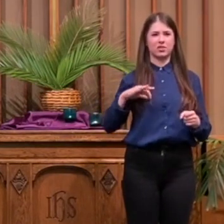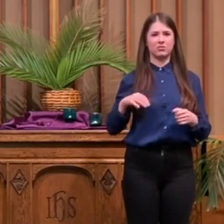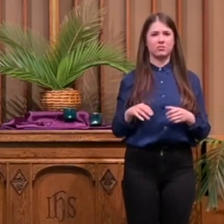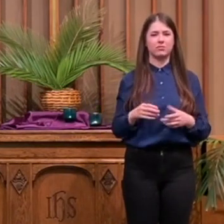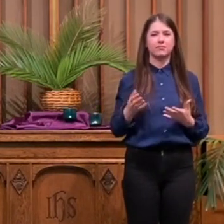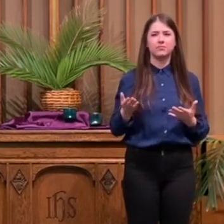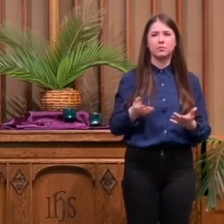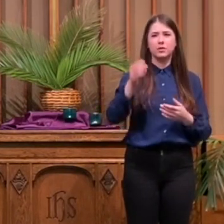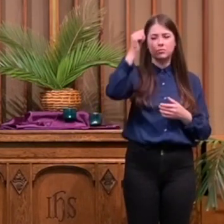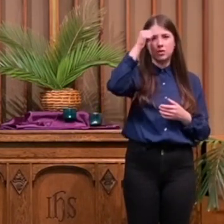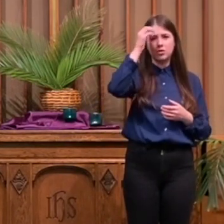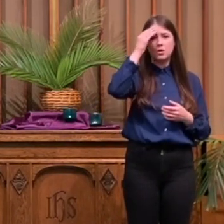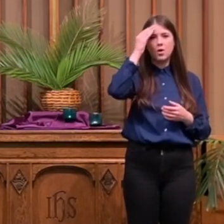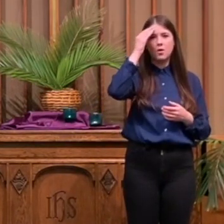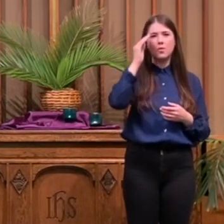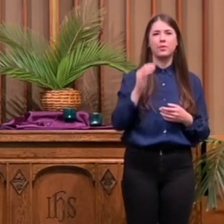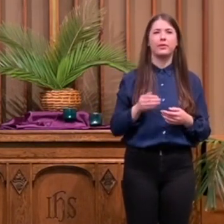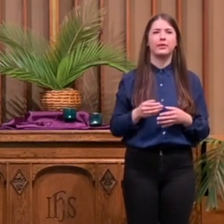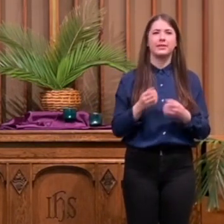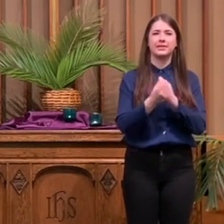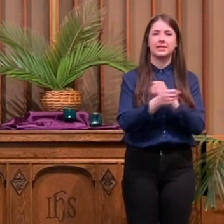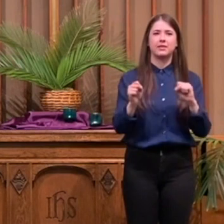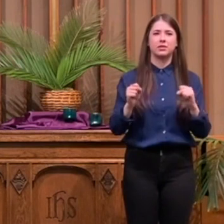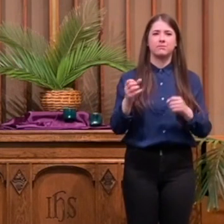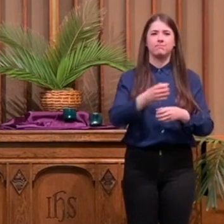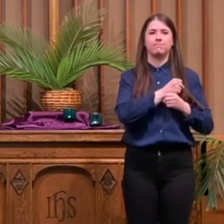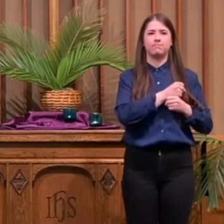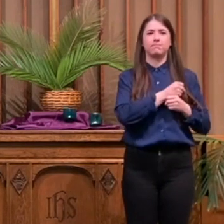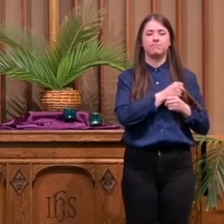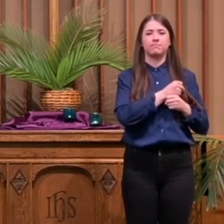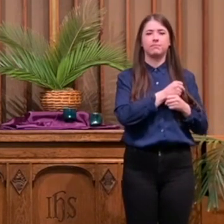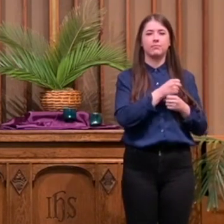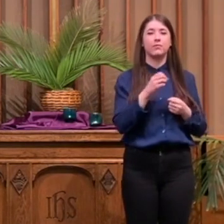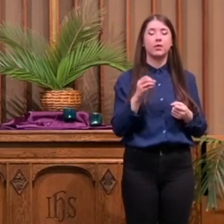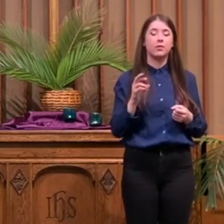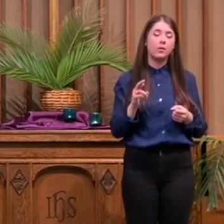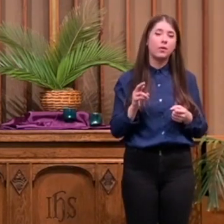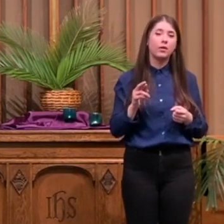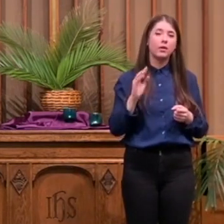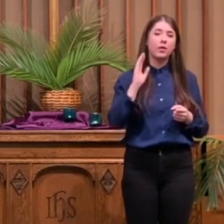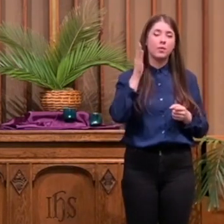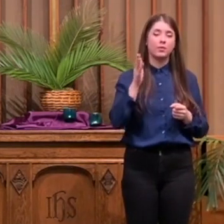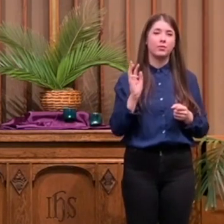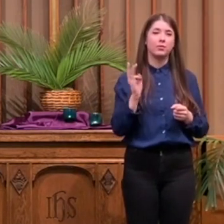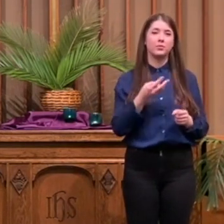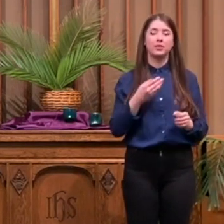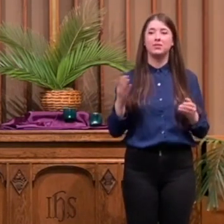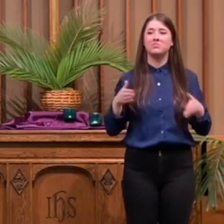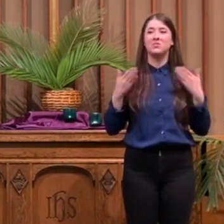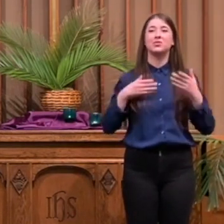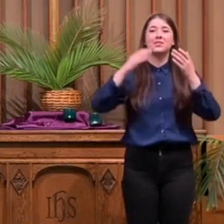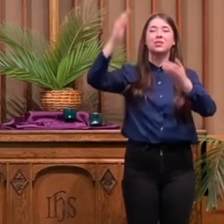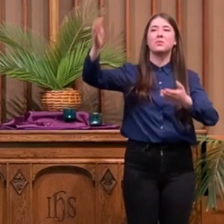familiar and known and safe? Or will we joyfully welcome in God